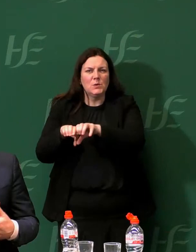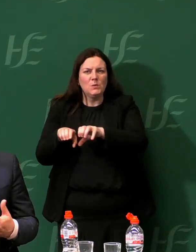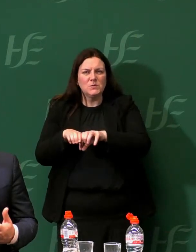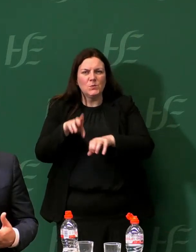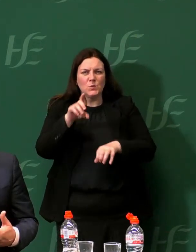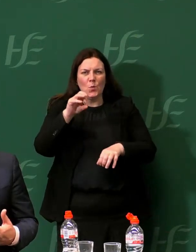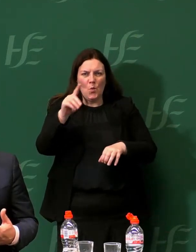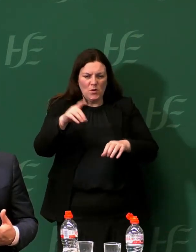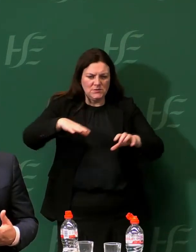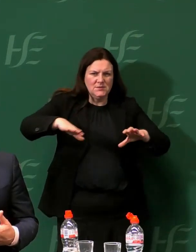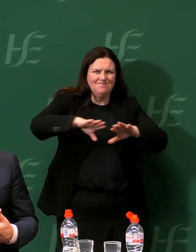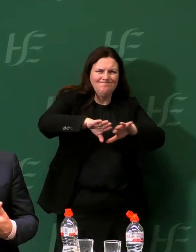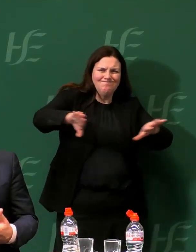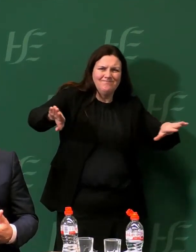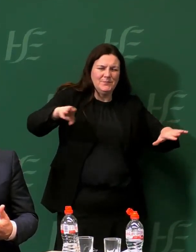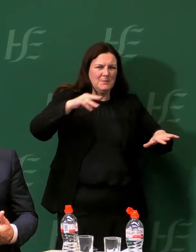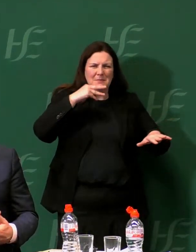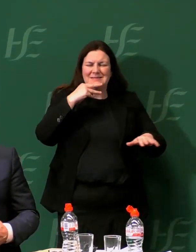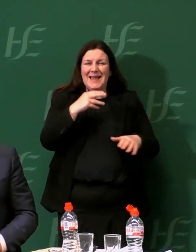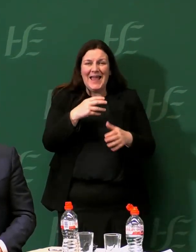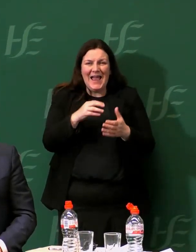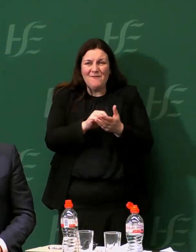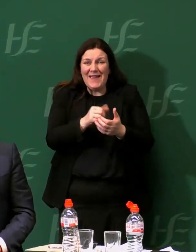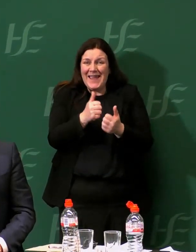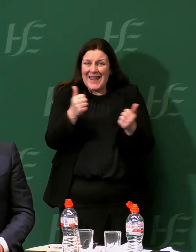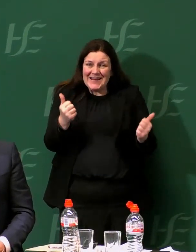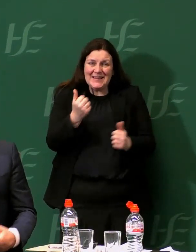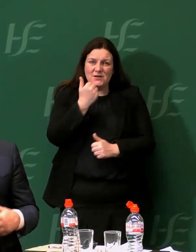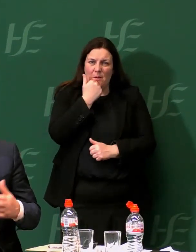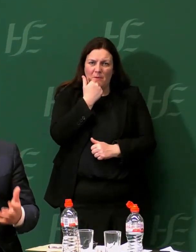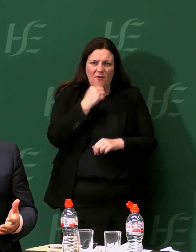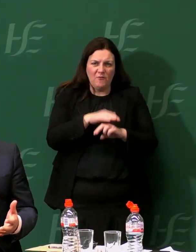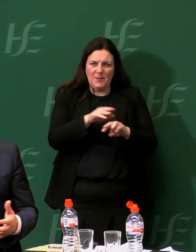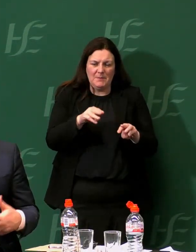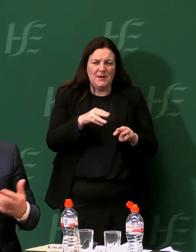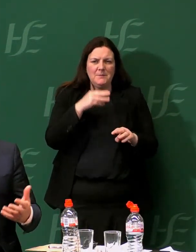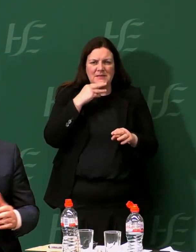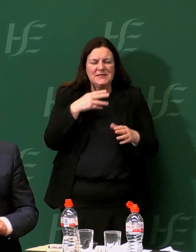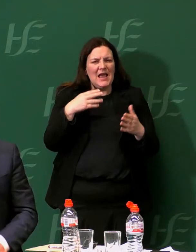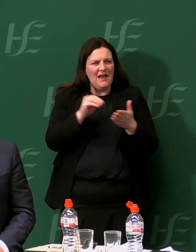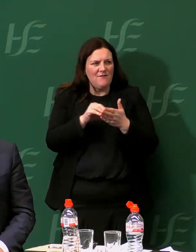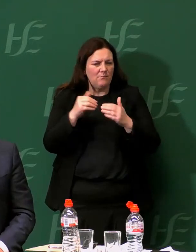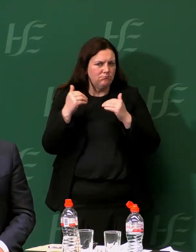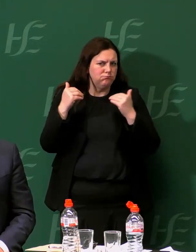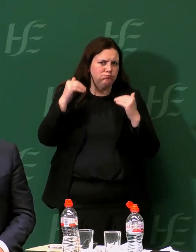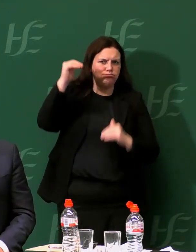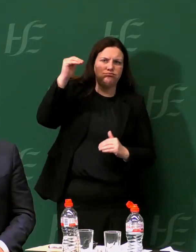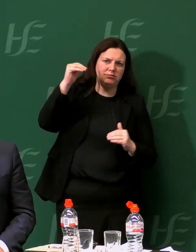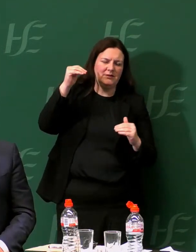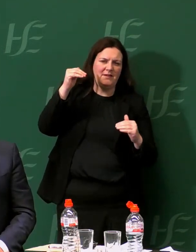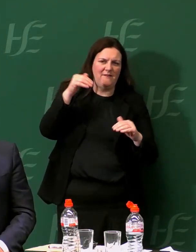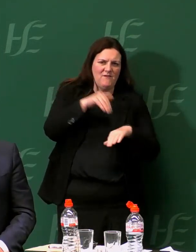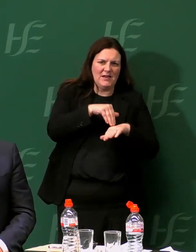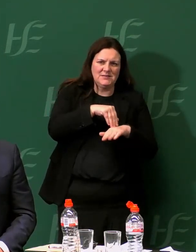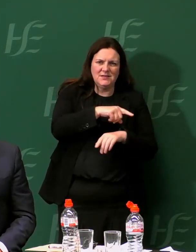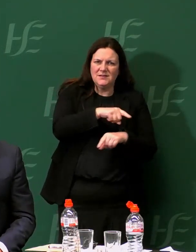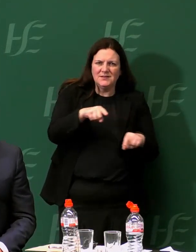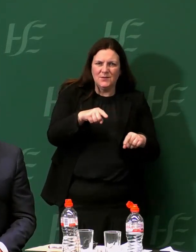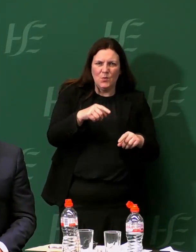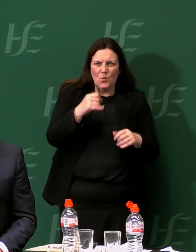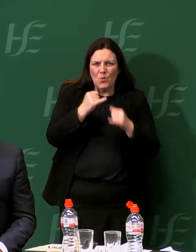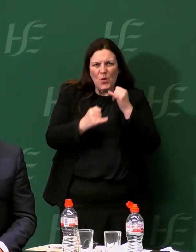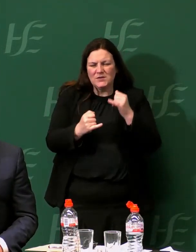So, any number has a highly disproportionate impact, and that will inform, the levels of, I